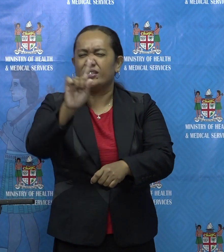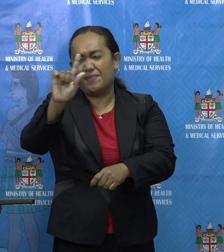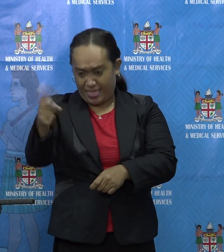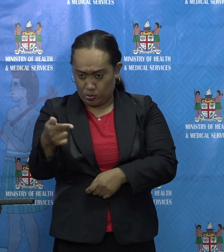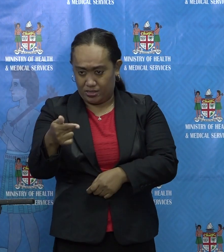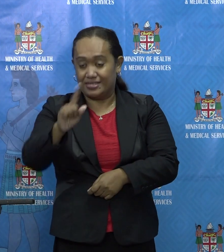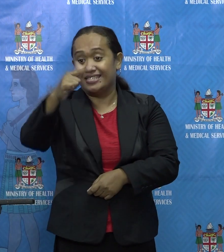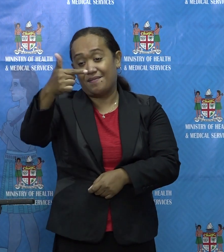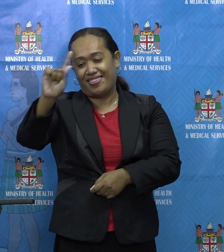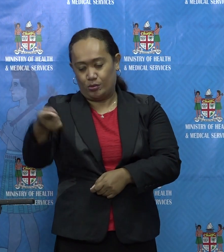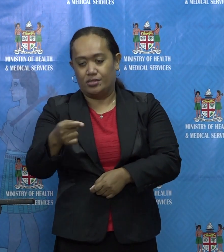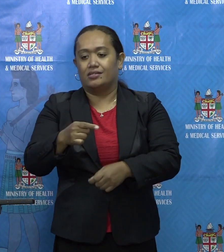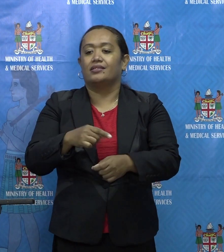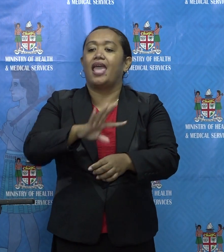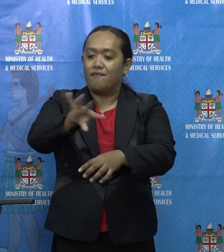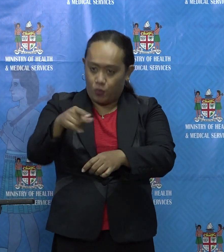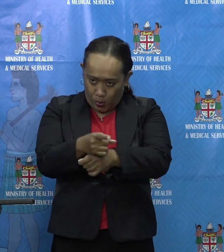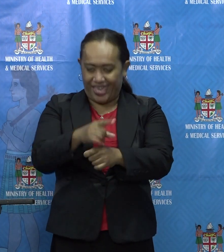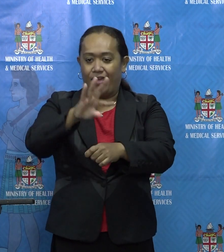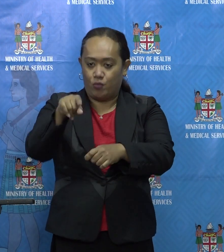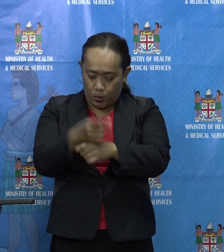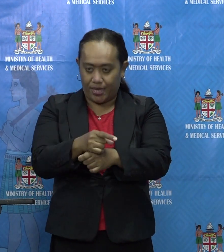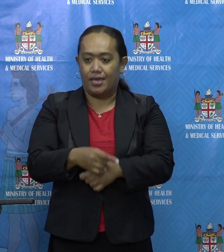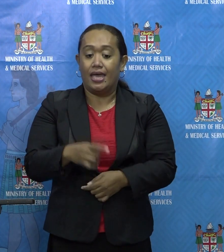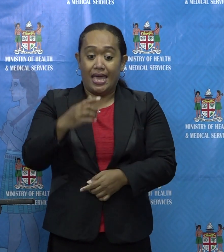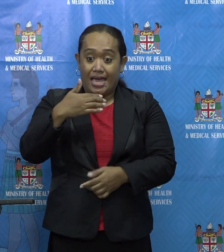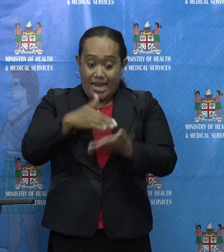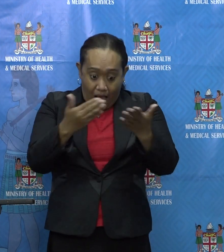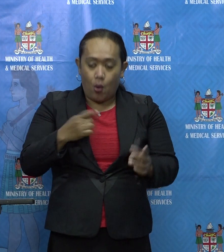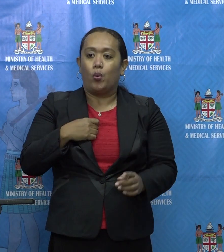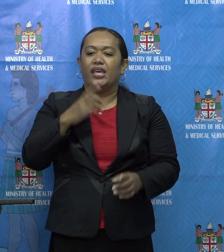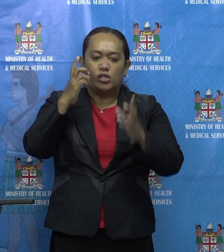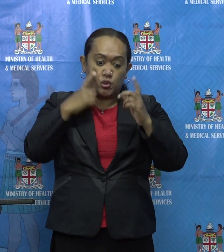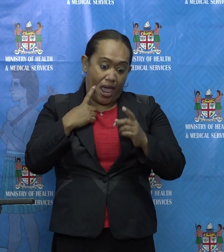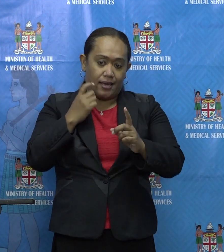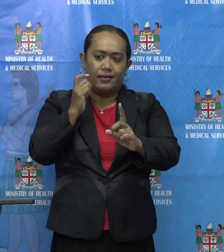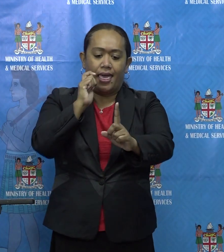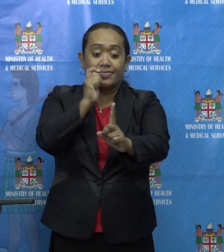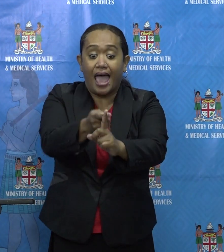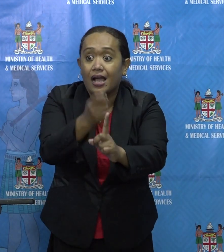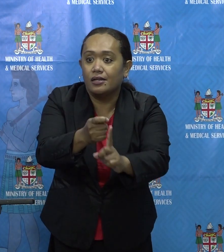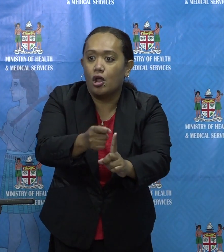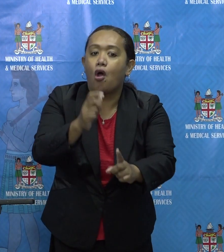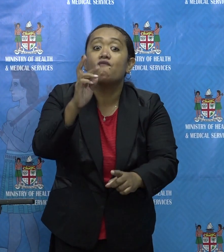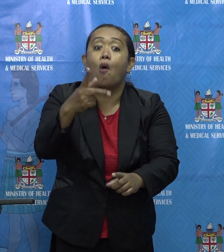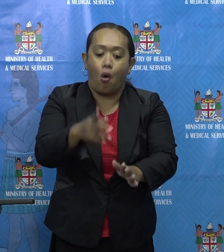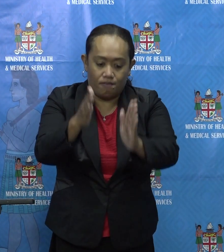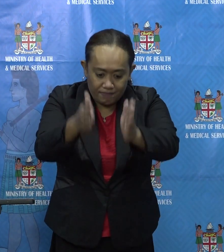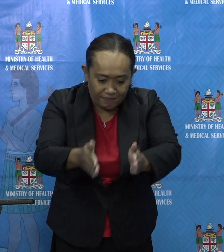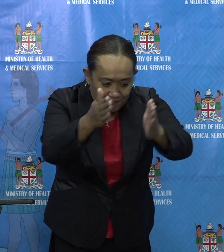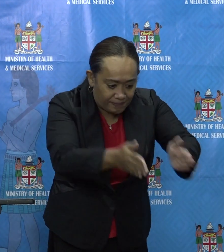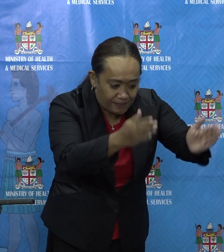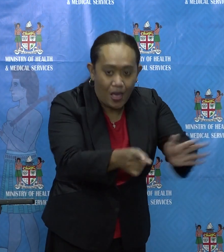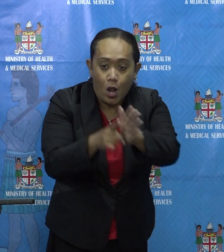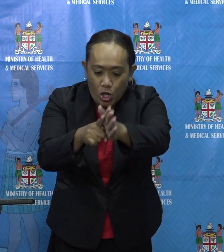7,000 samples. What we're trying to do now is target it to the containment zones, so Lautoka, Suva,